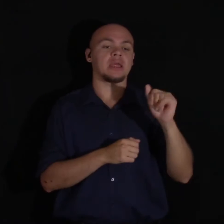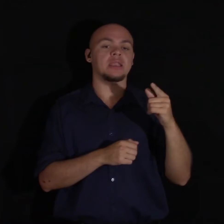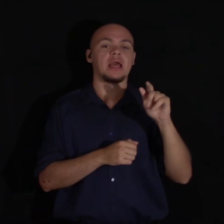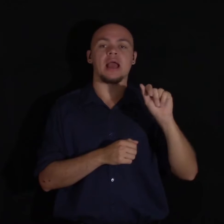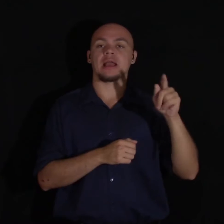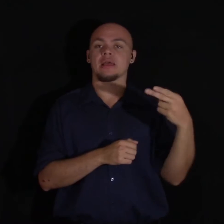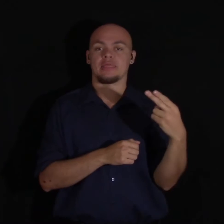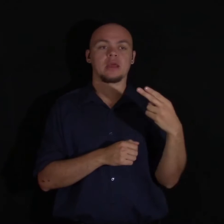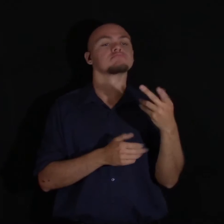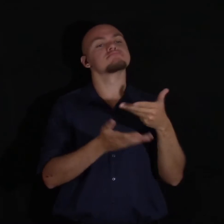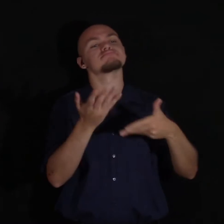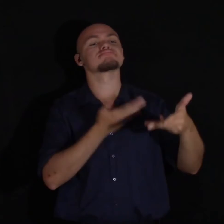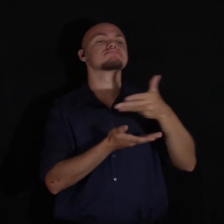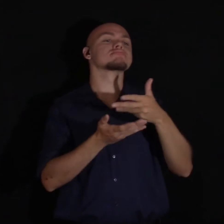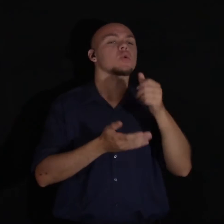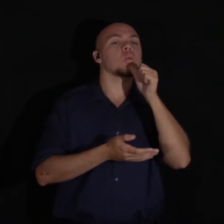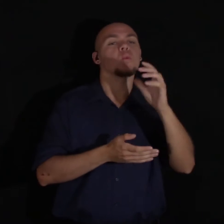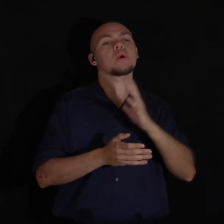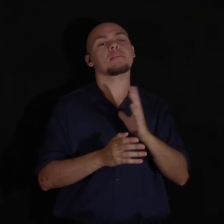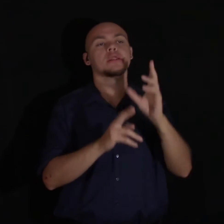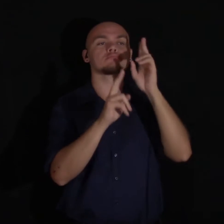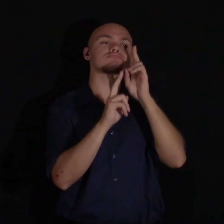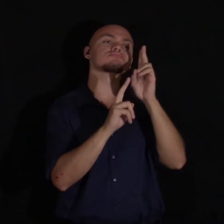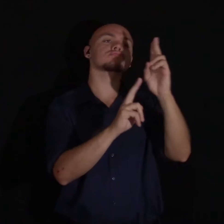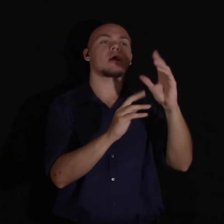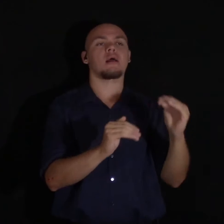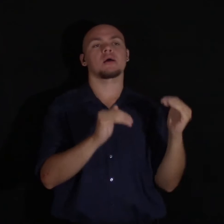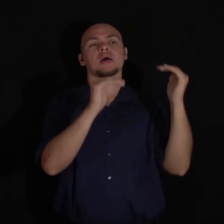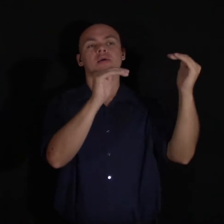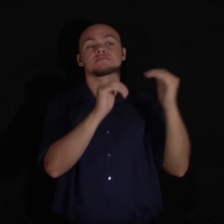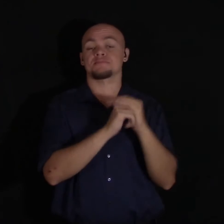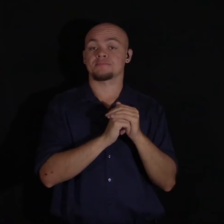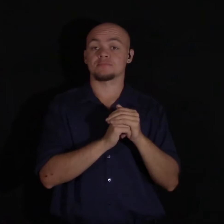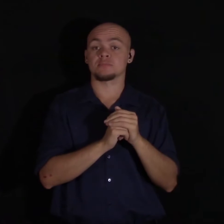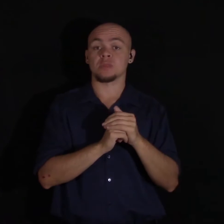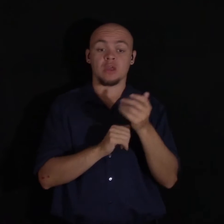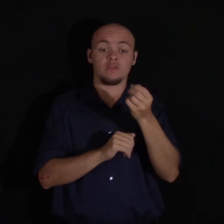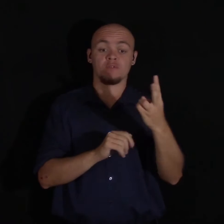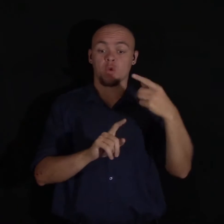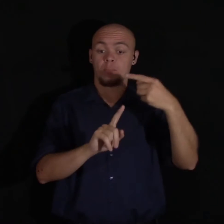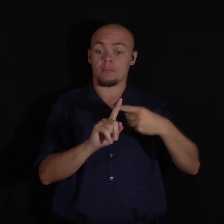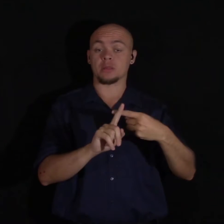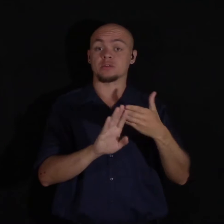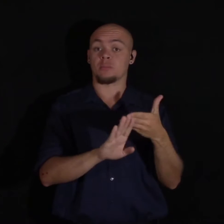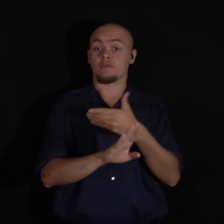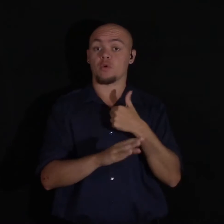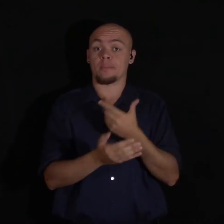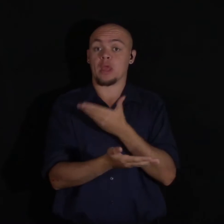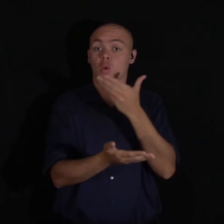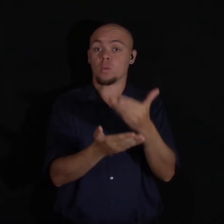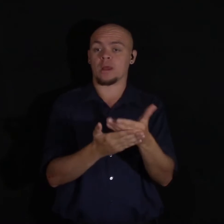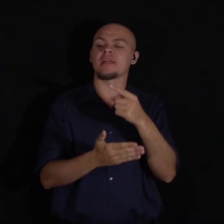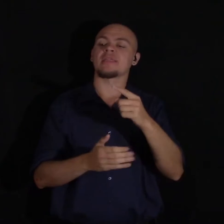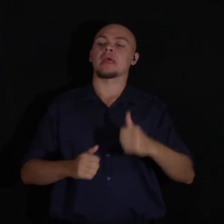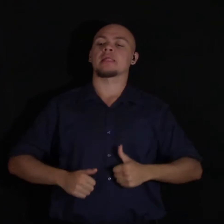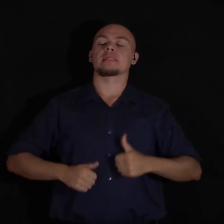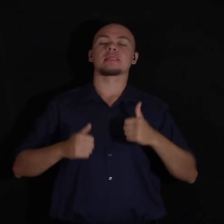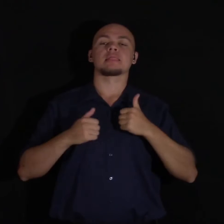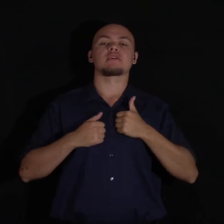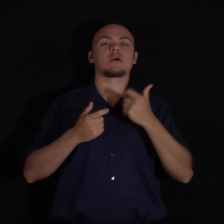distinction. A few months before my arrival they had lived in a large and luxurious city called